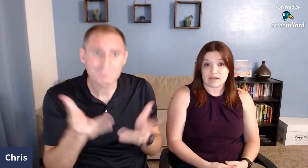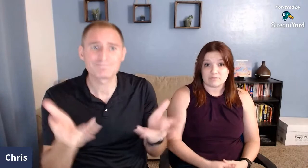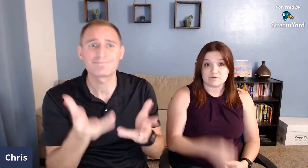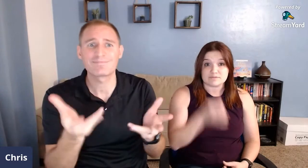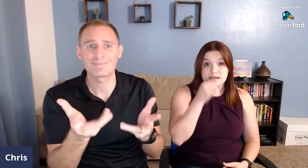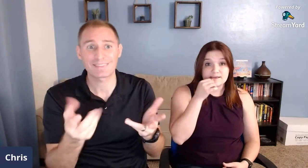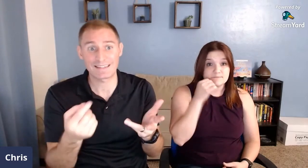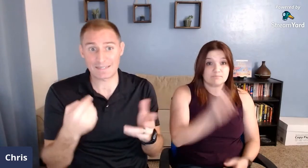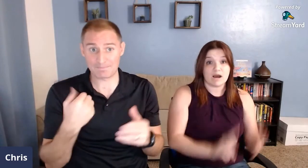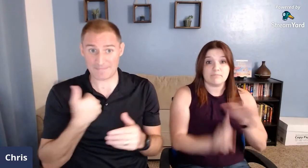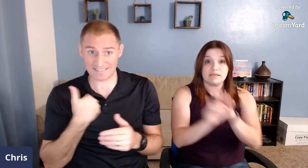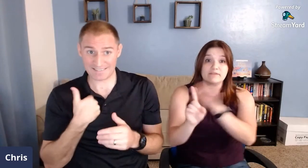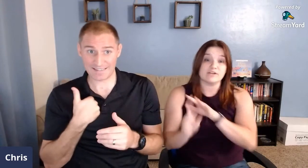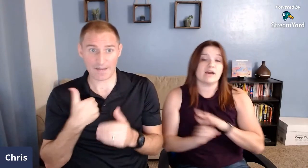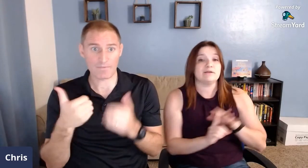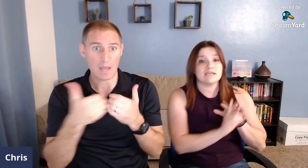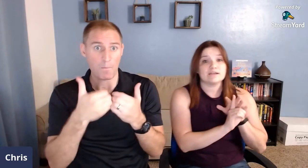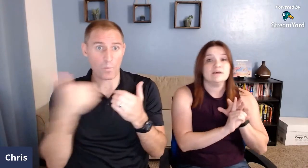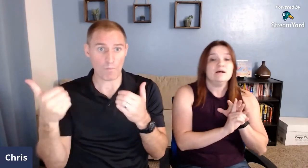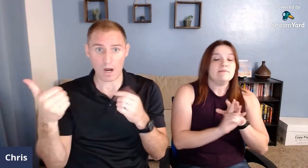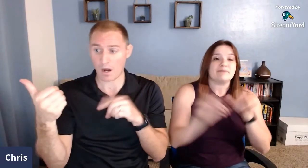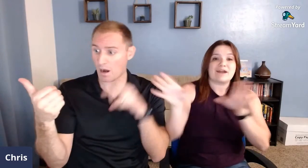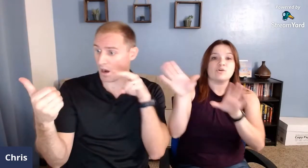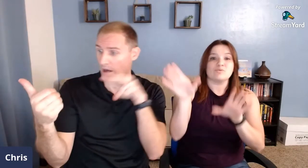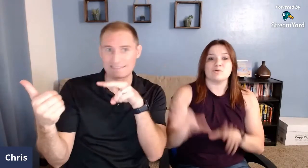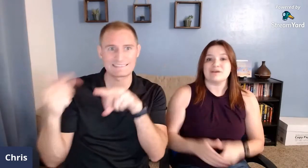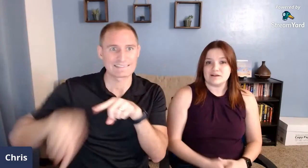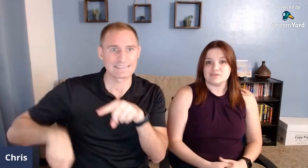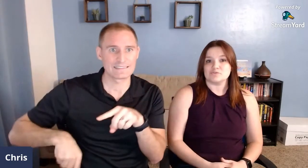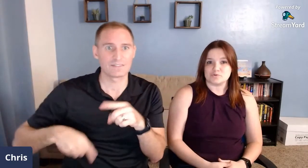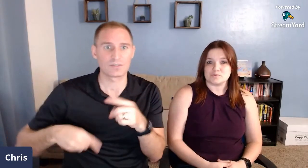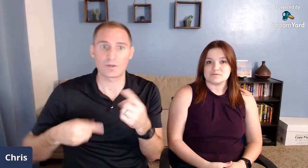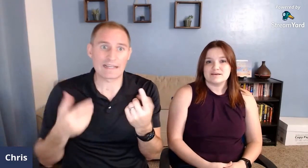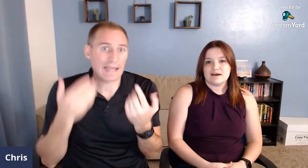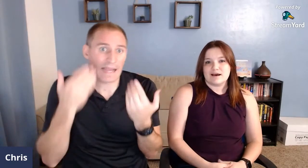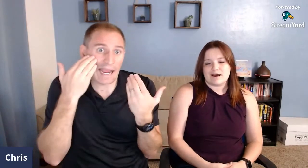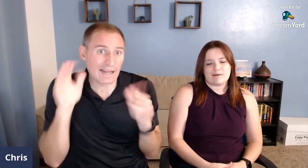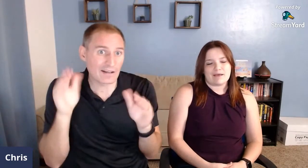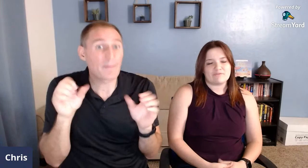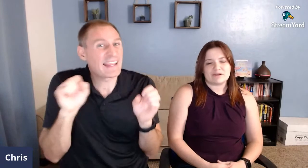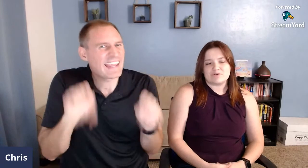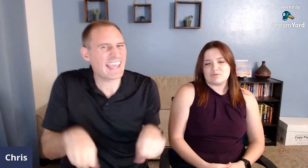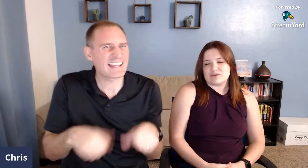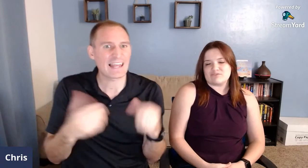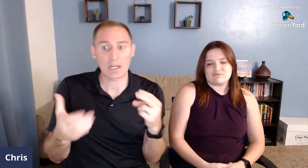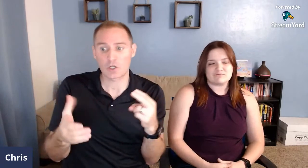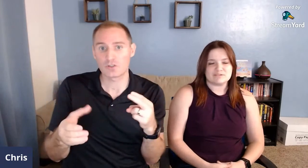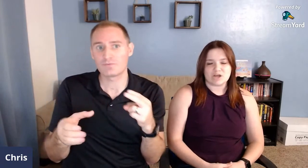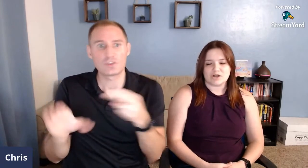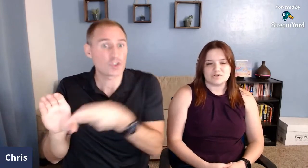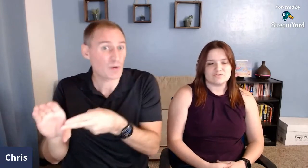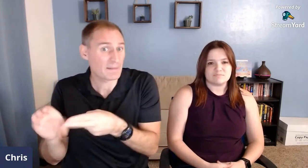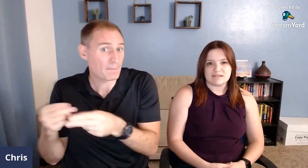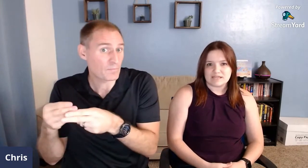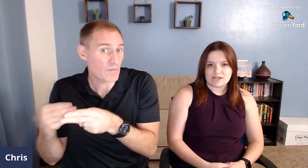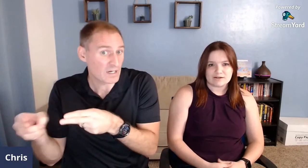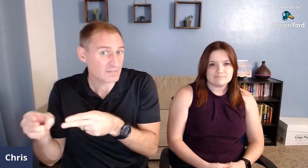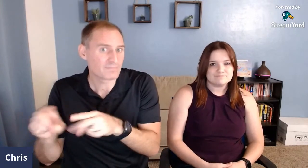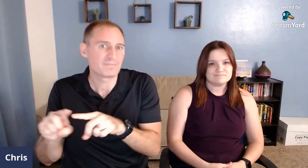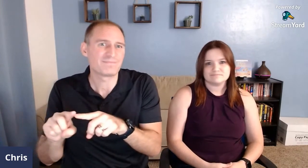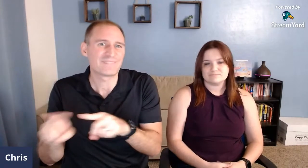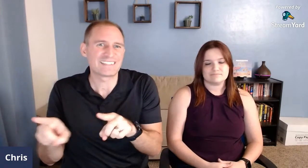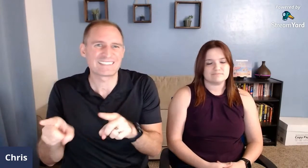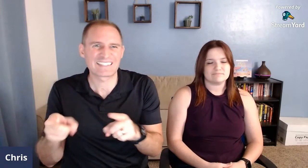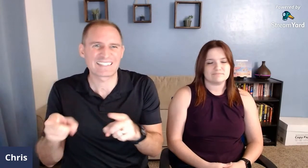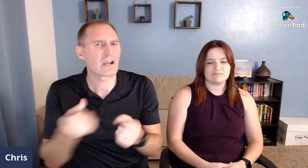see the breakout rooms. I can pop in every now and then, but I don't know what's going on in those rooms. Everybody who we've talked to who's been in